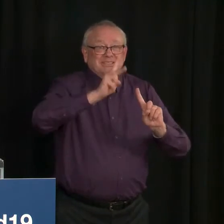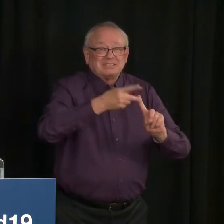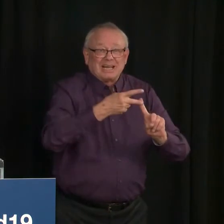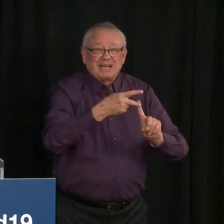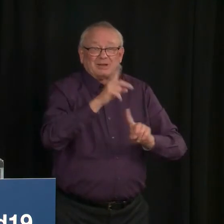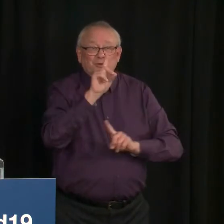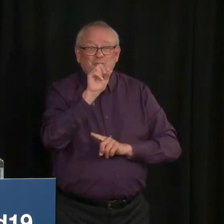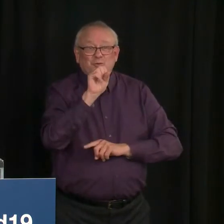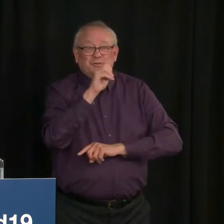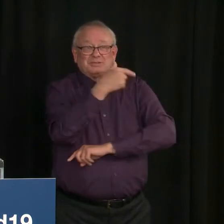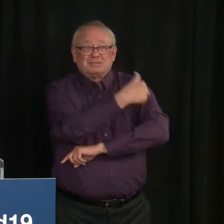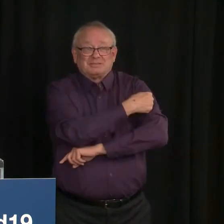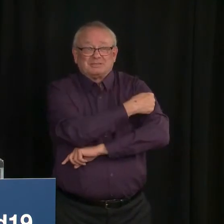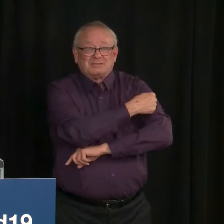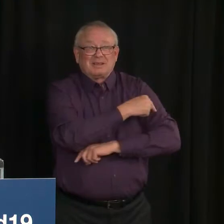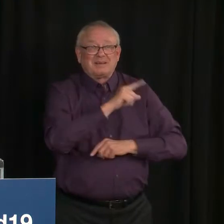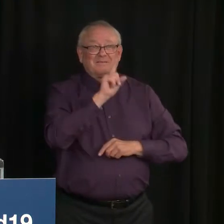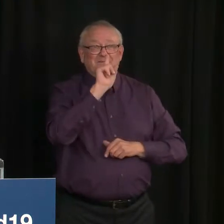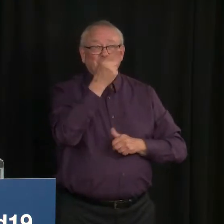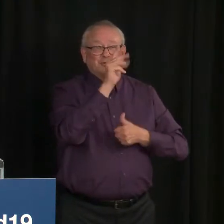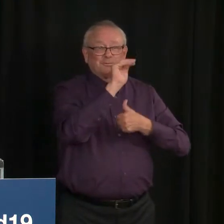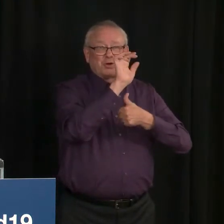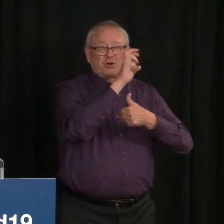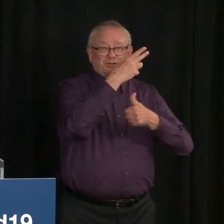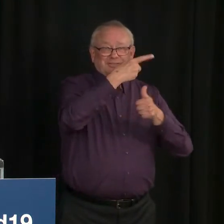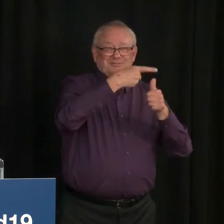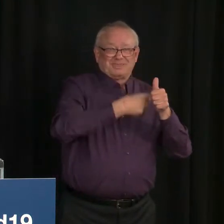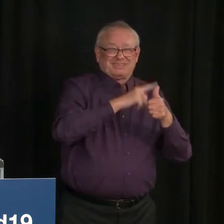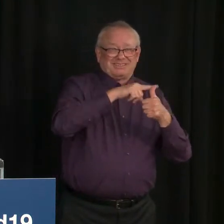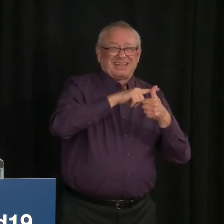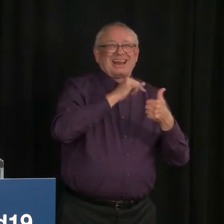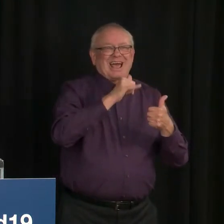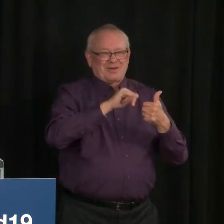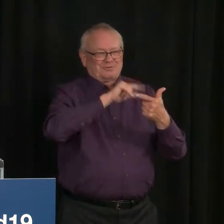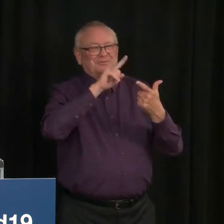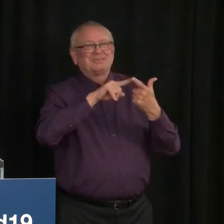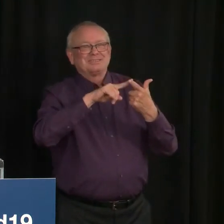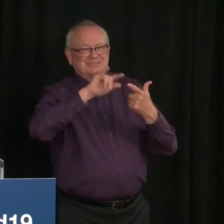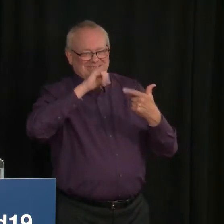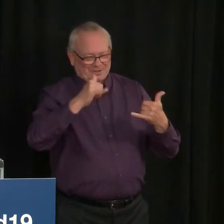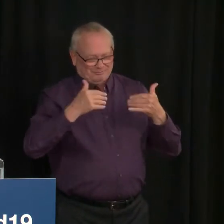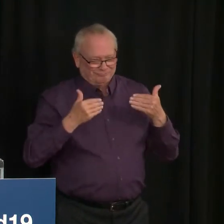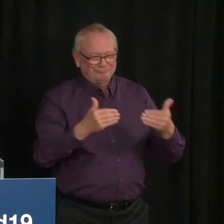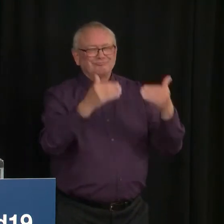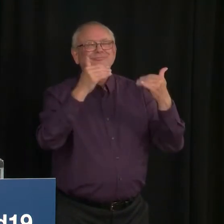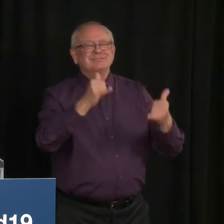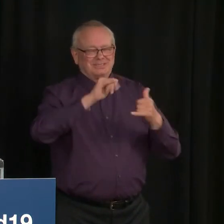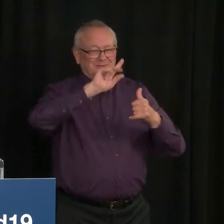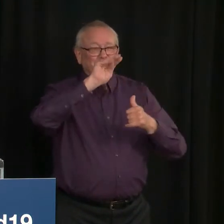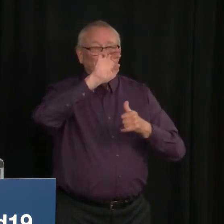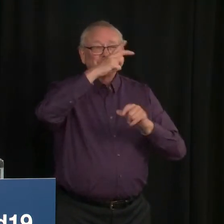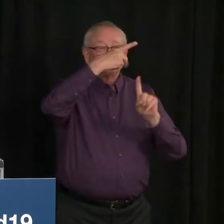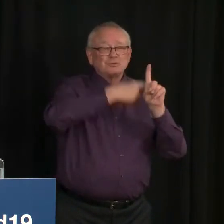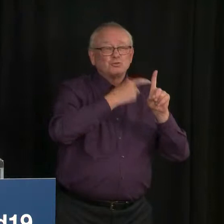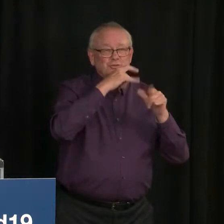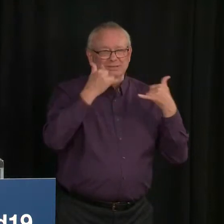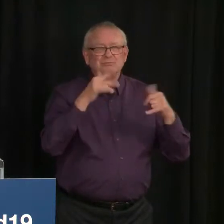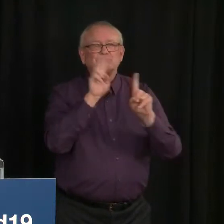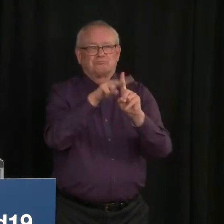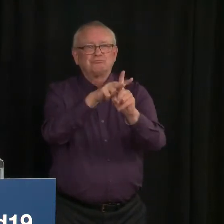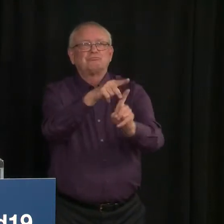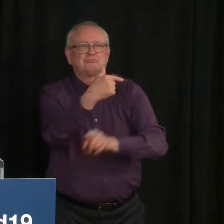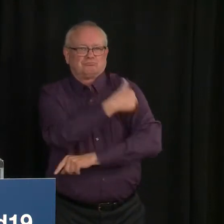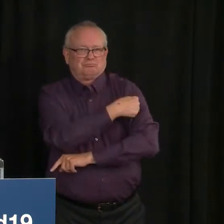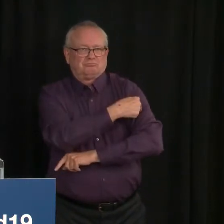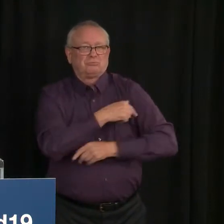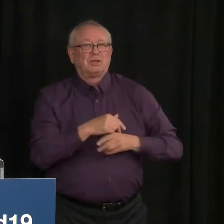doses. The faster we can do this and the more Albertans who are vaccinated, the safer we will all be. In the meantime,